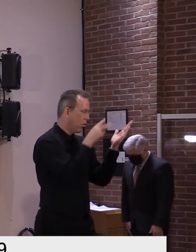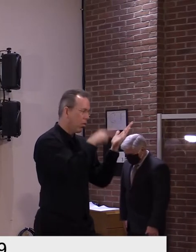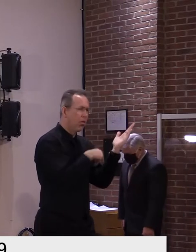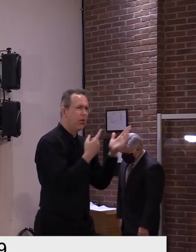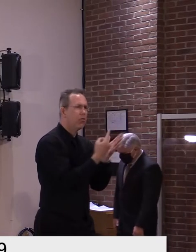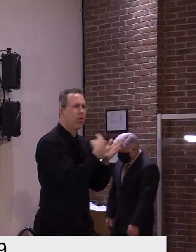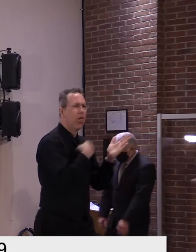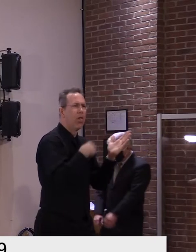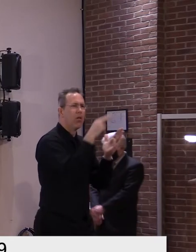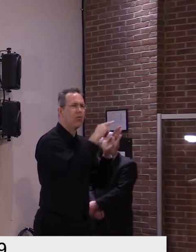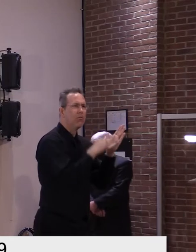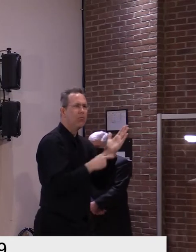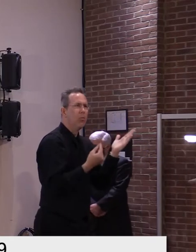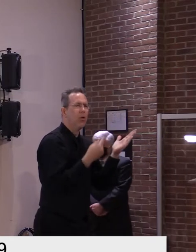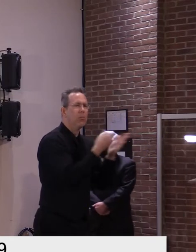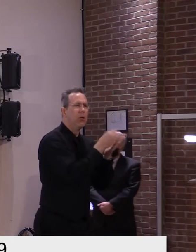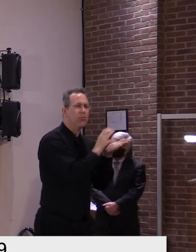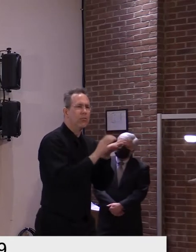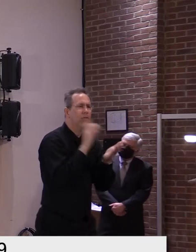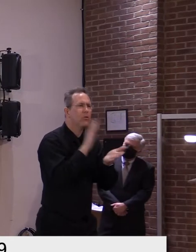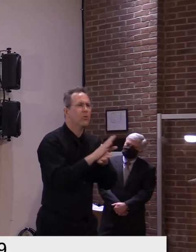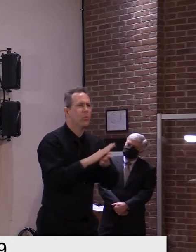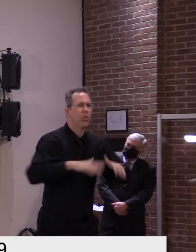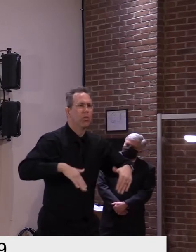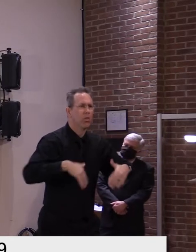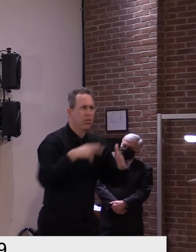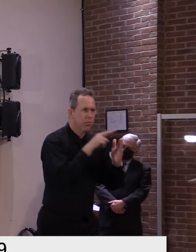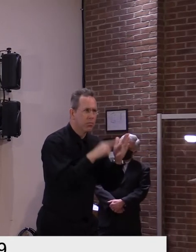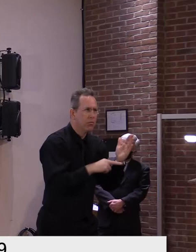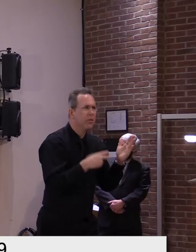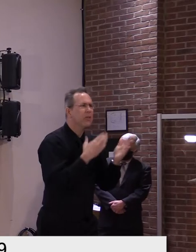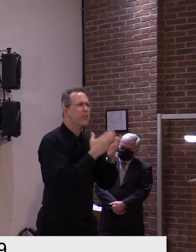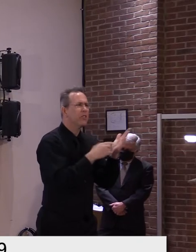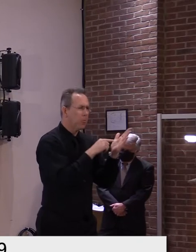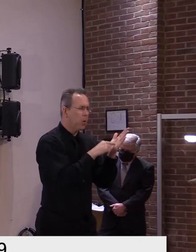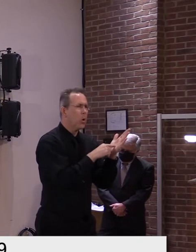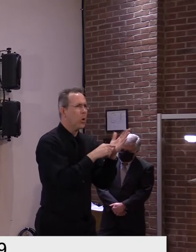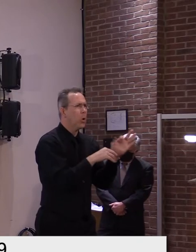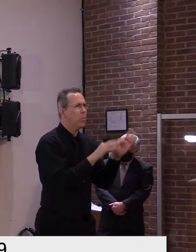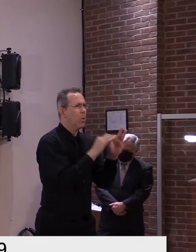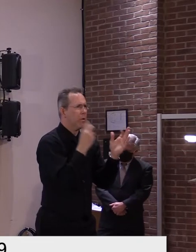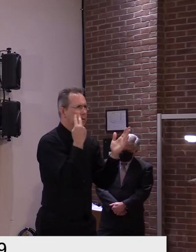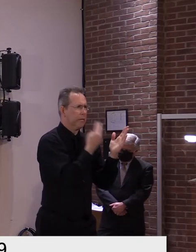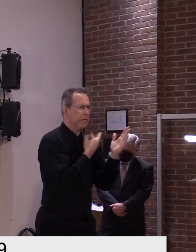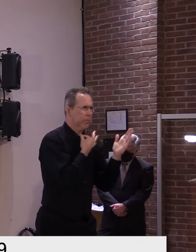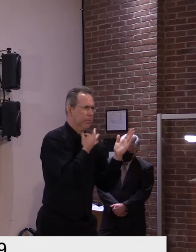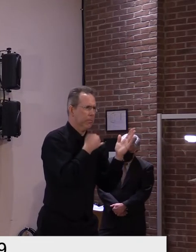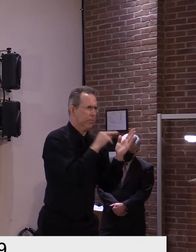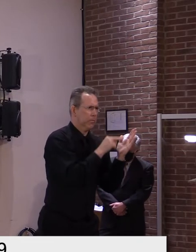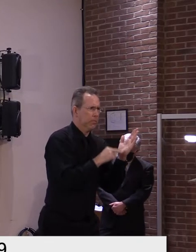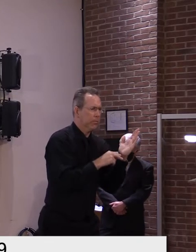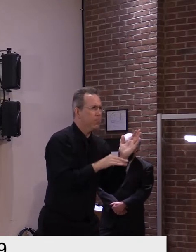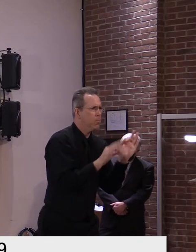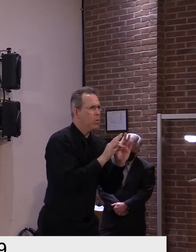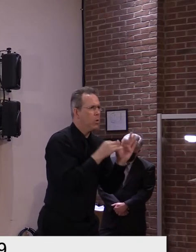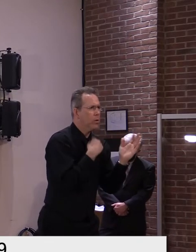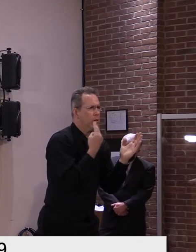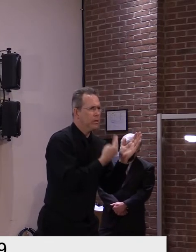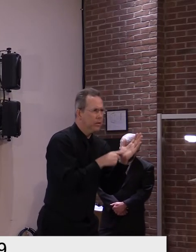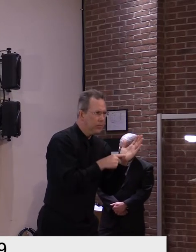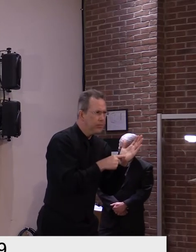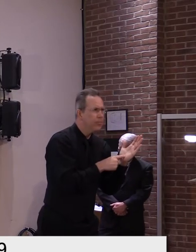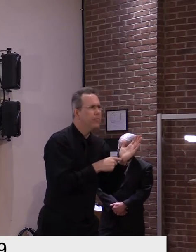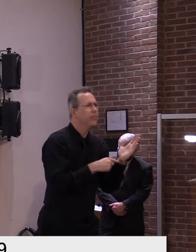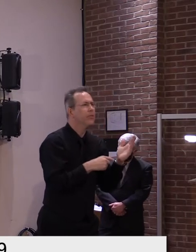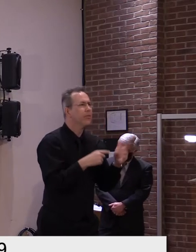does have some significant implications. So my understanding of the bill is that lays out a committee to sort of work on that